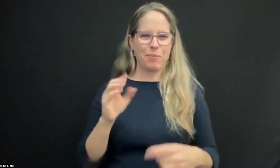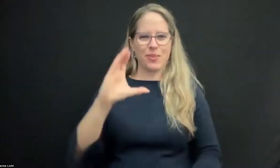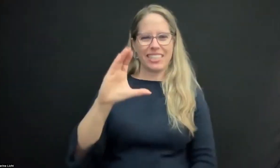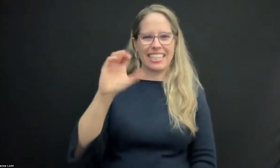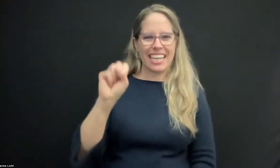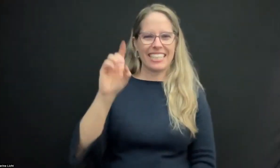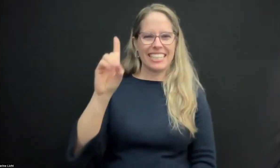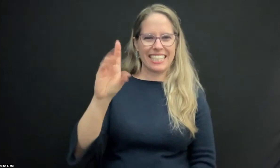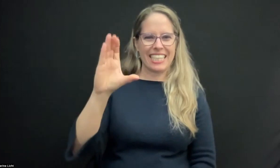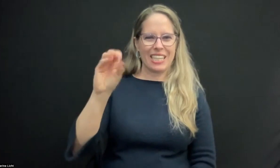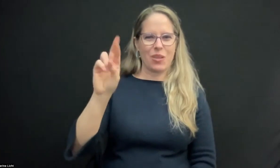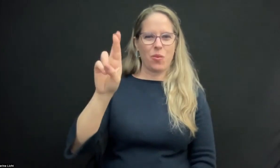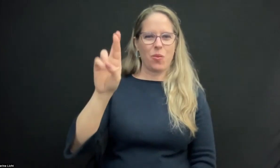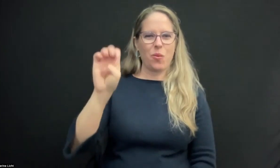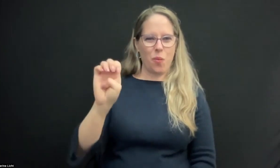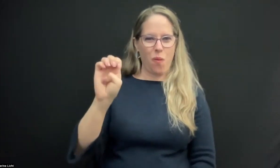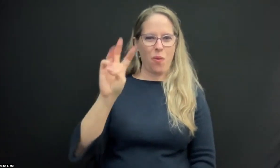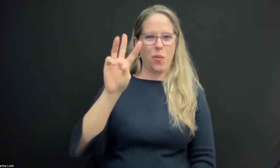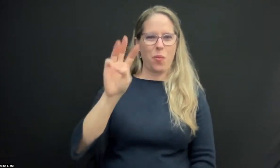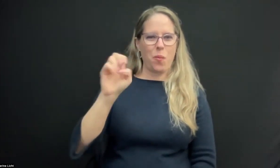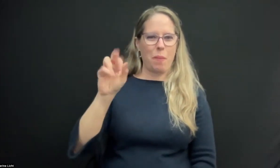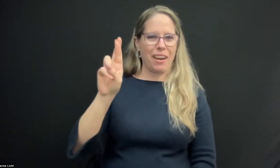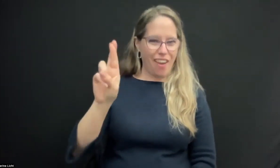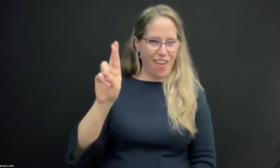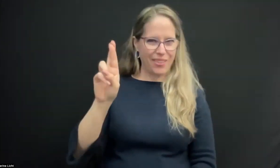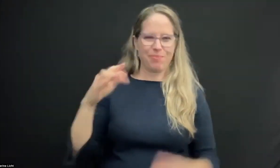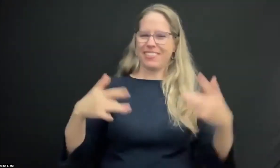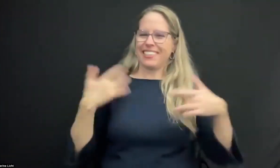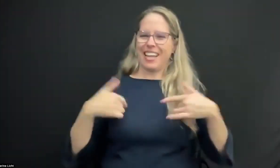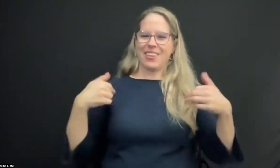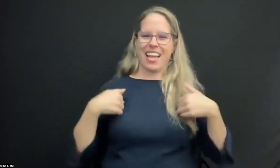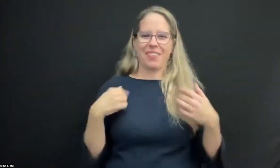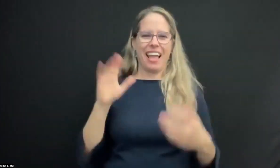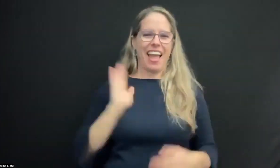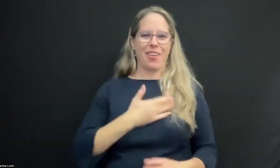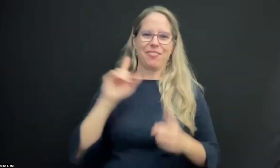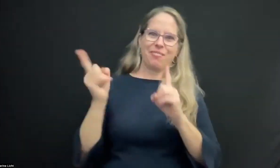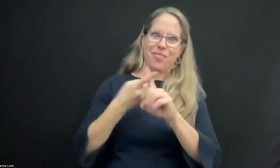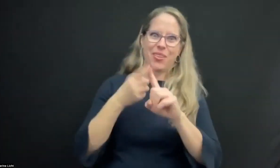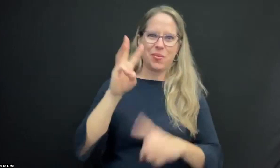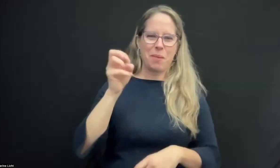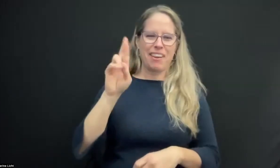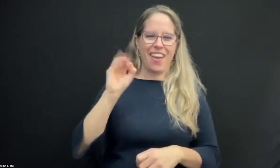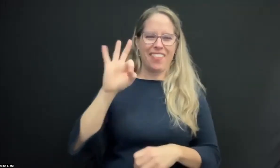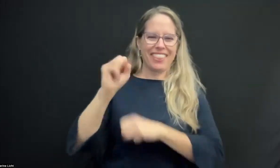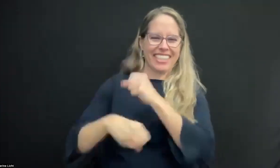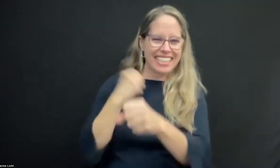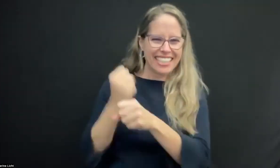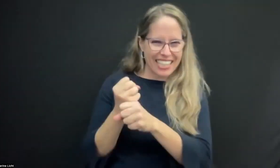the California School for the Deaf Core webinar. We are excited to have our first webinar of this school year. We